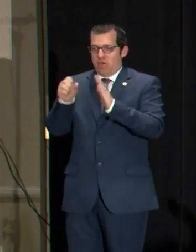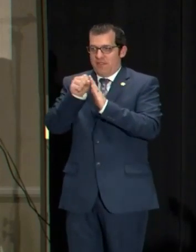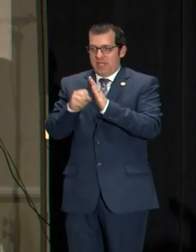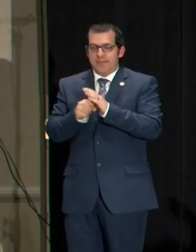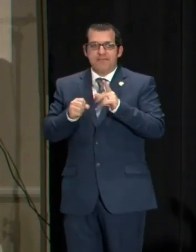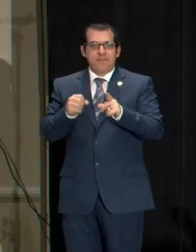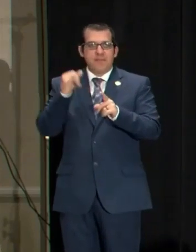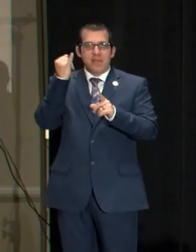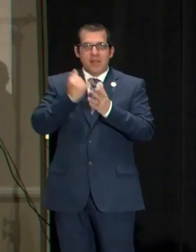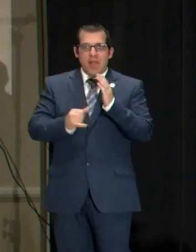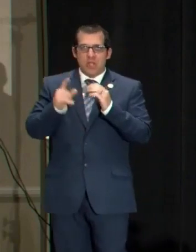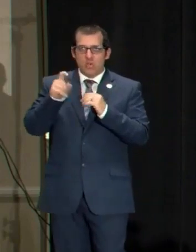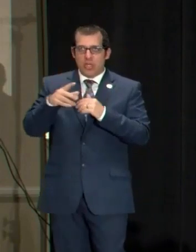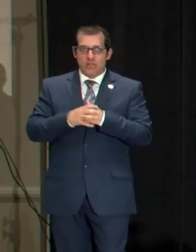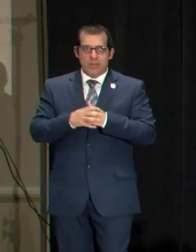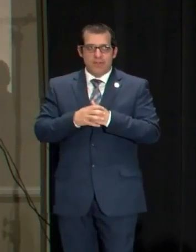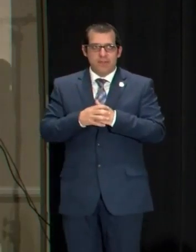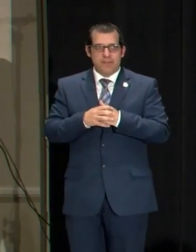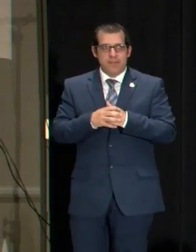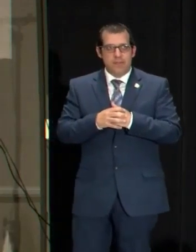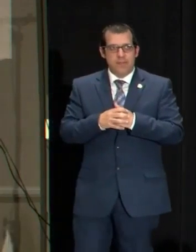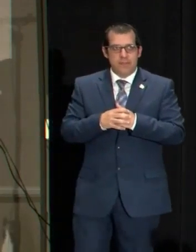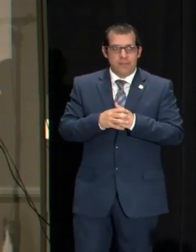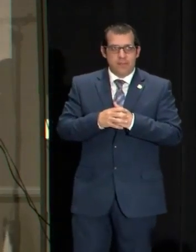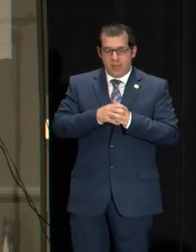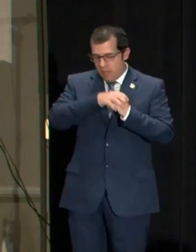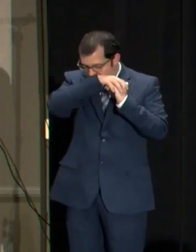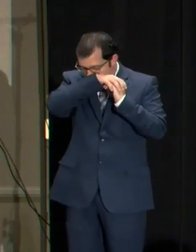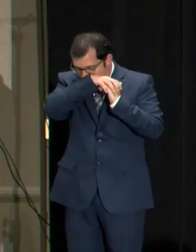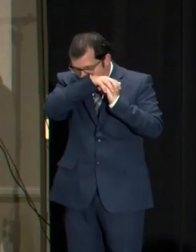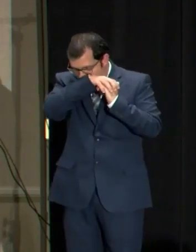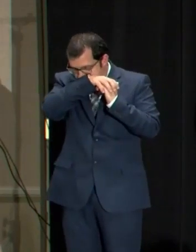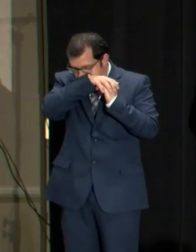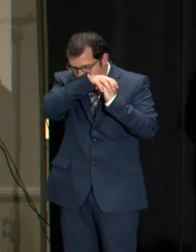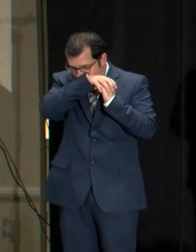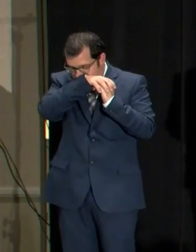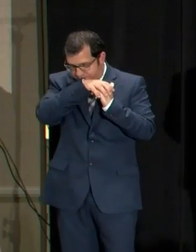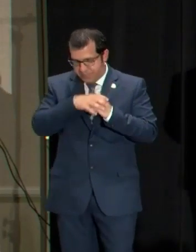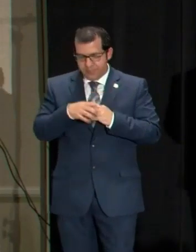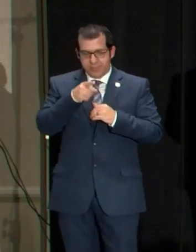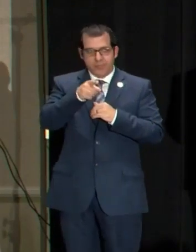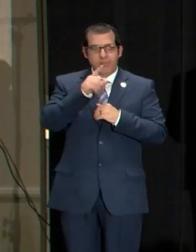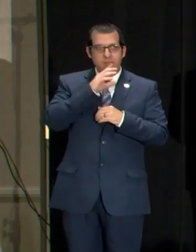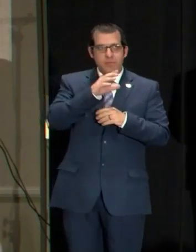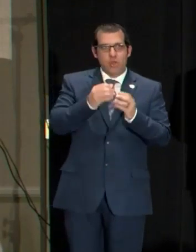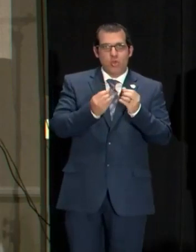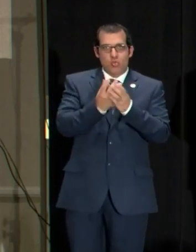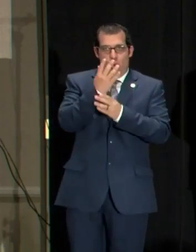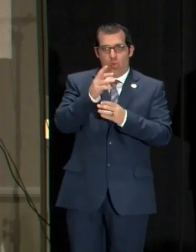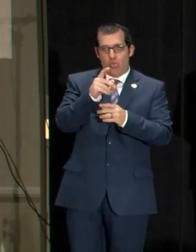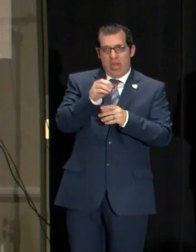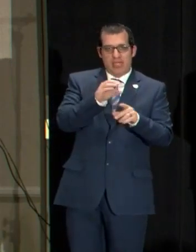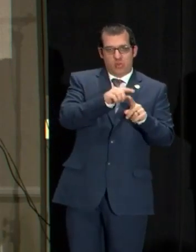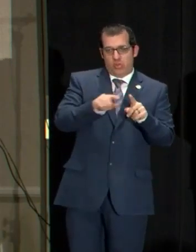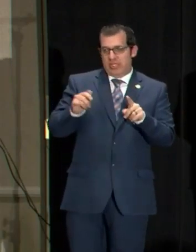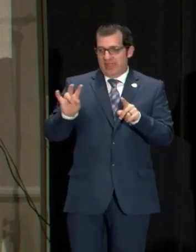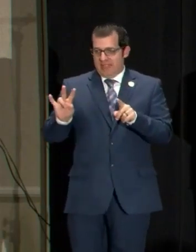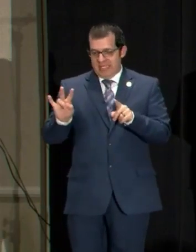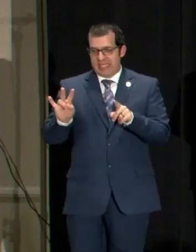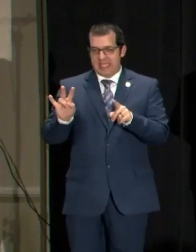right, last question here. You were talking about the growth rate between 0 to 17, and you mentioned about that they